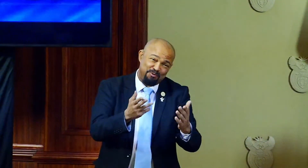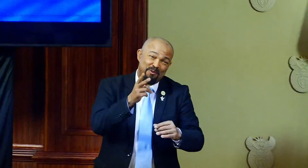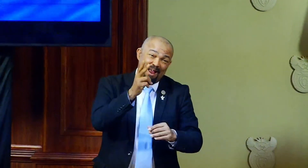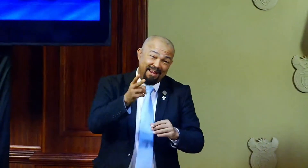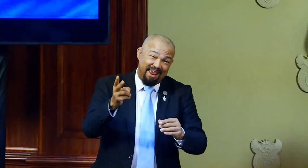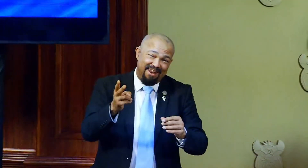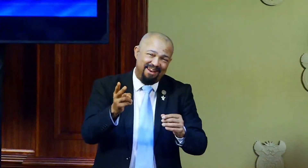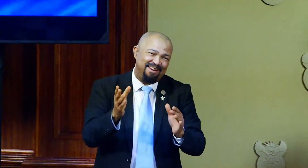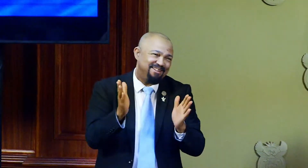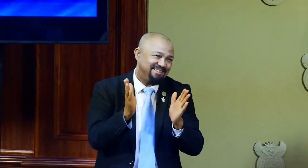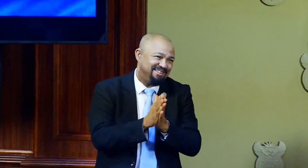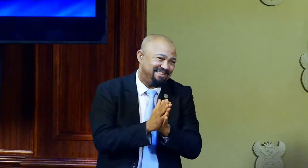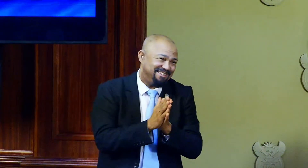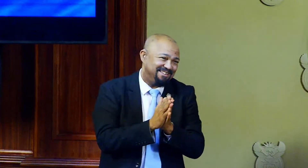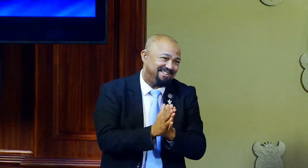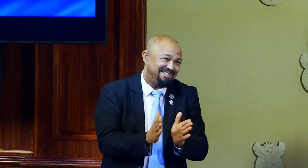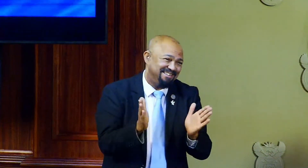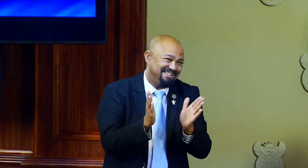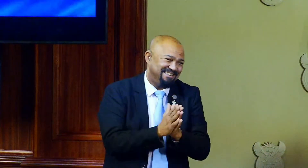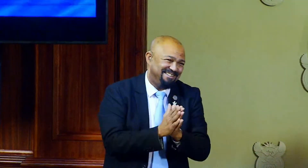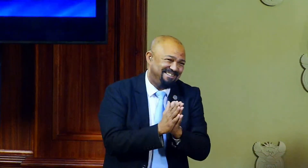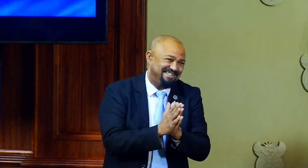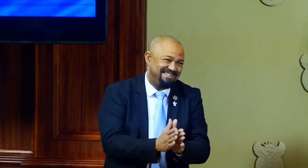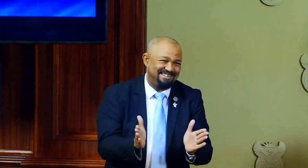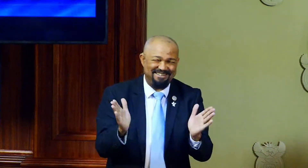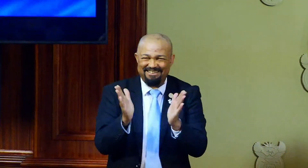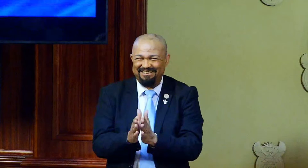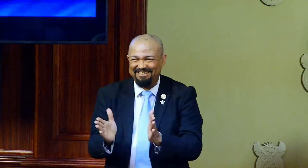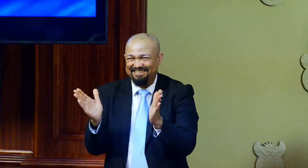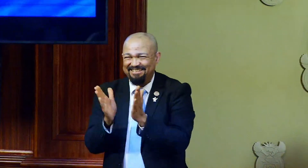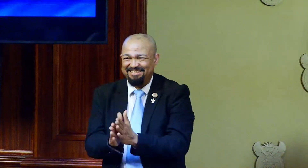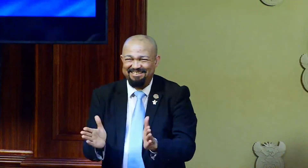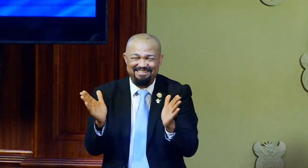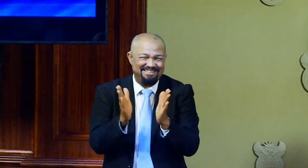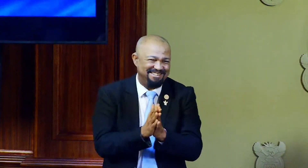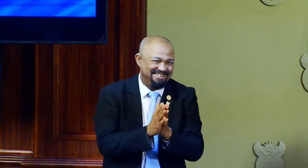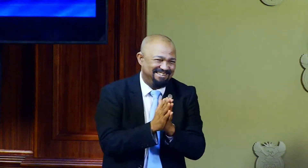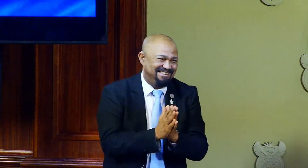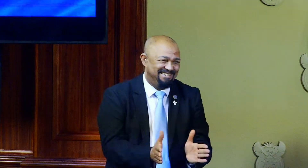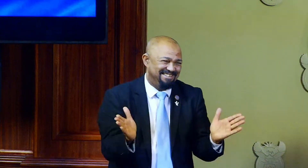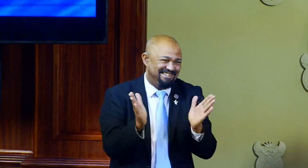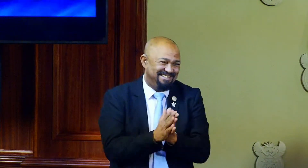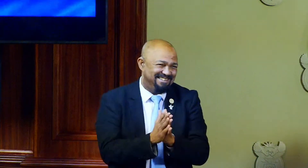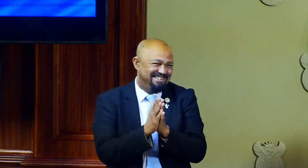say thank you again by doing this.